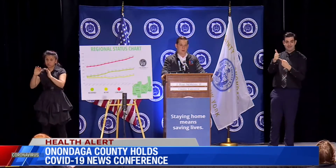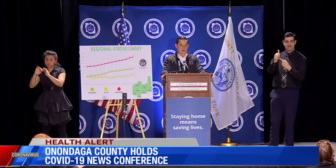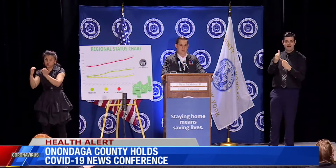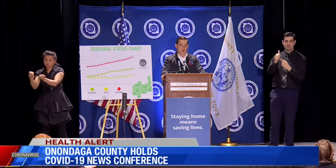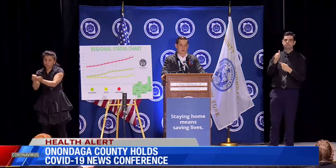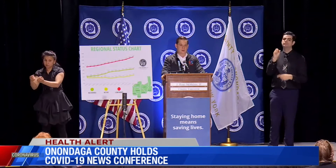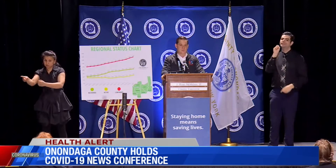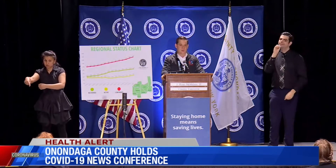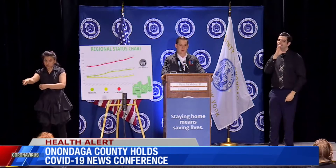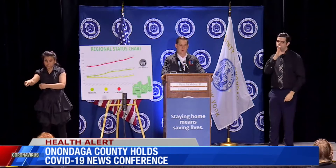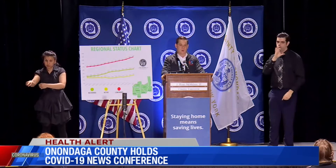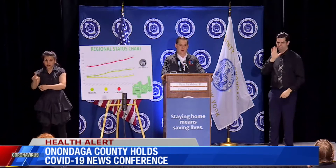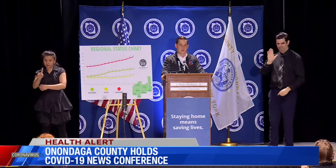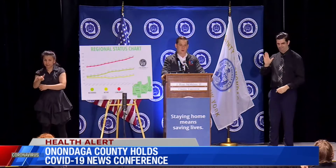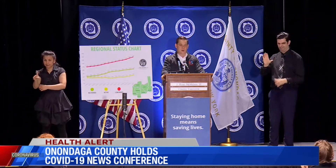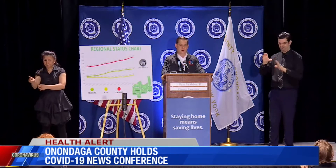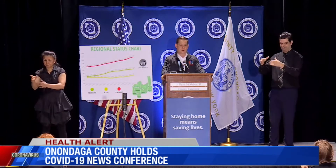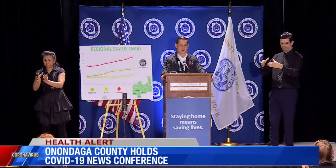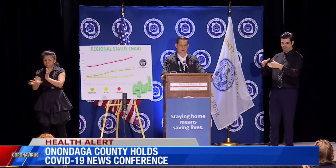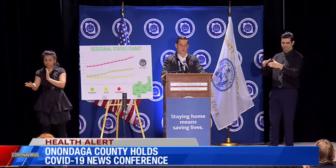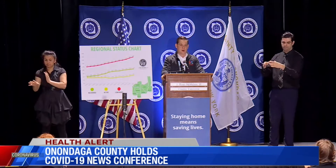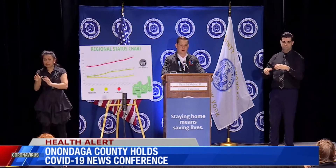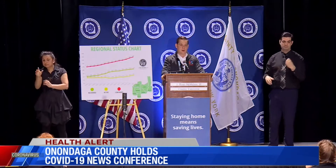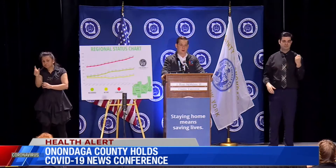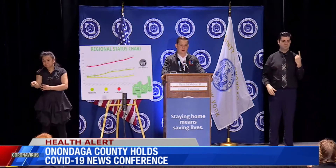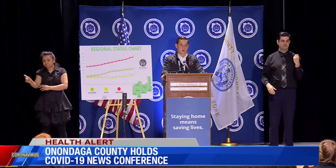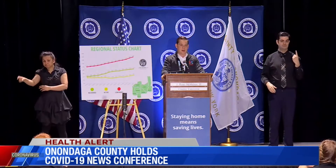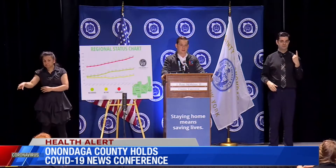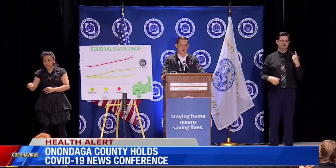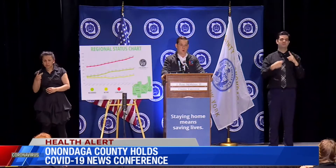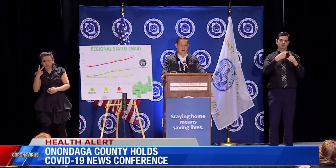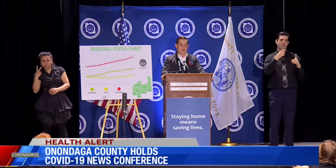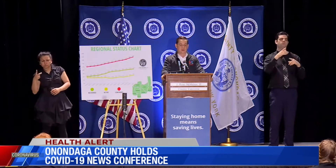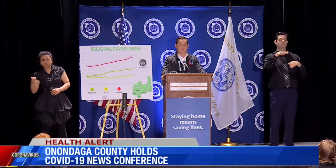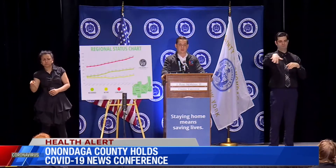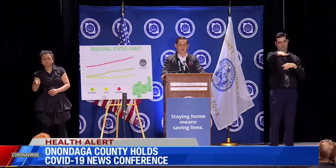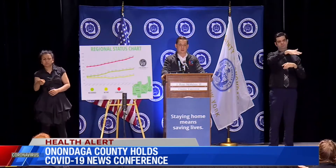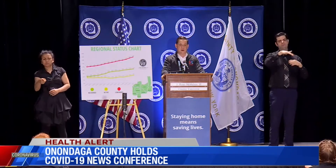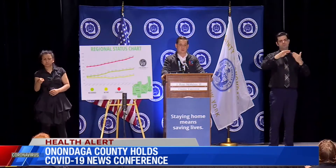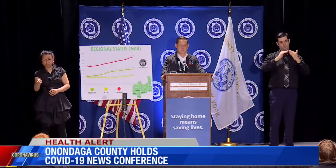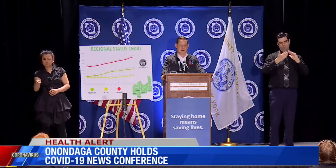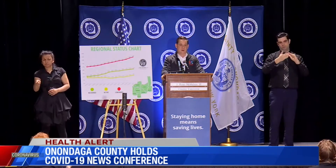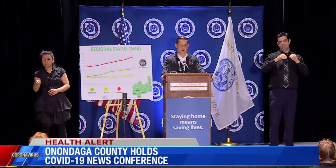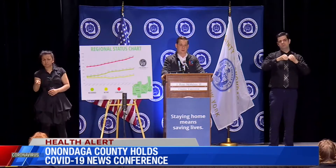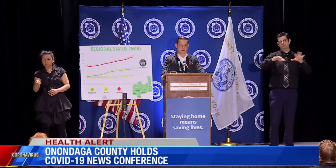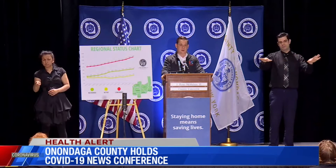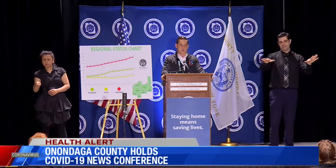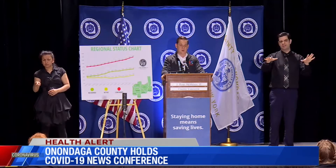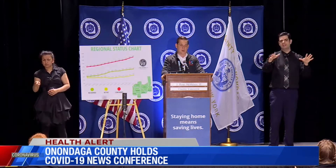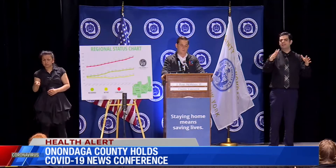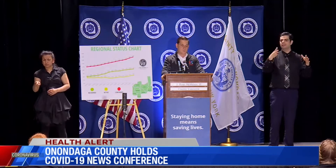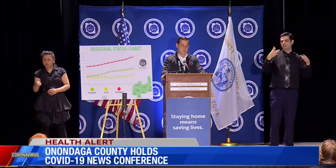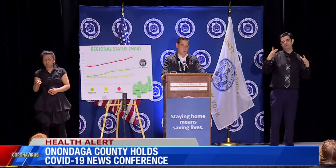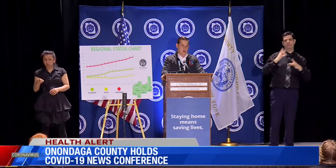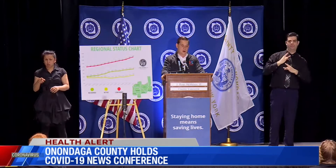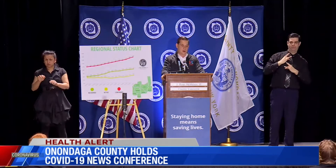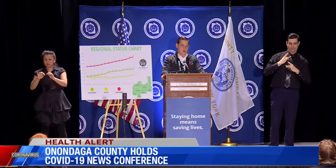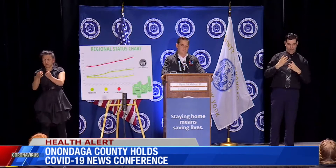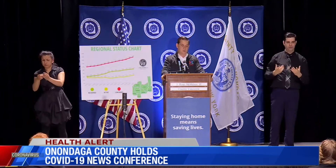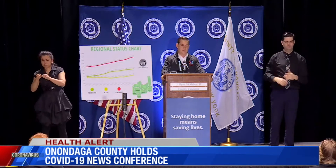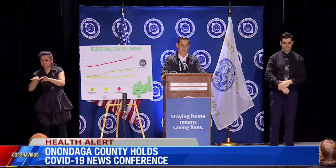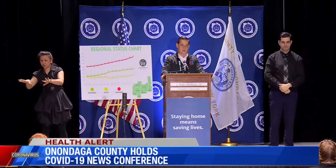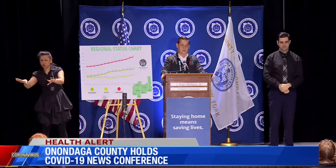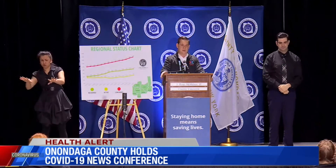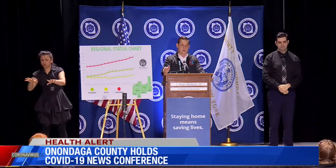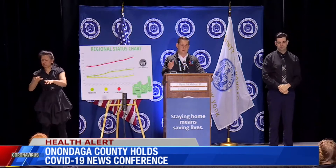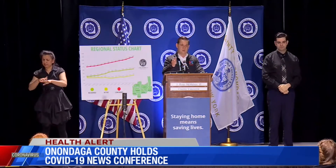spread is something that we watch very closely. That's the randomness of the virus in the community.